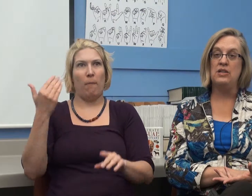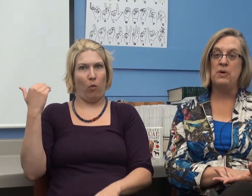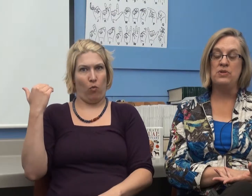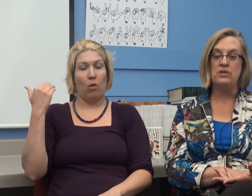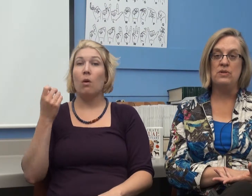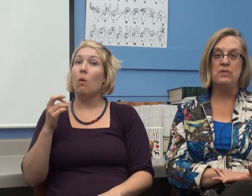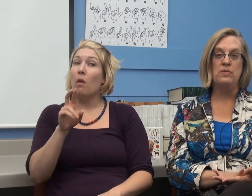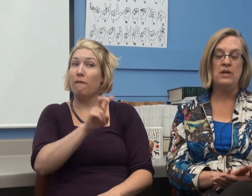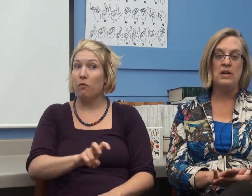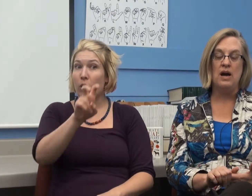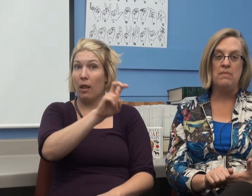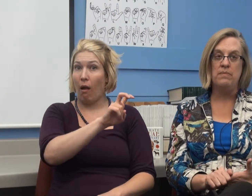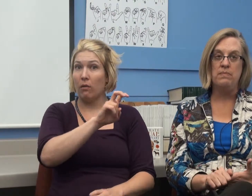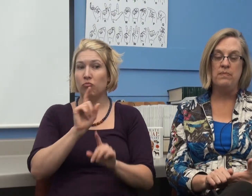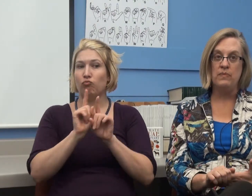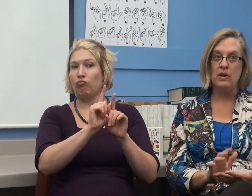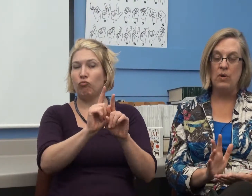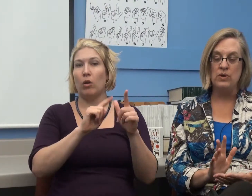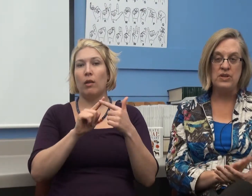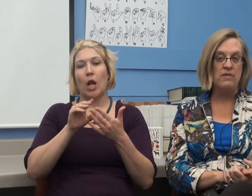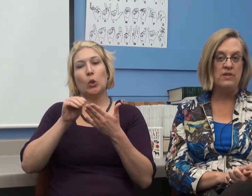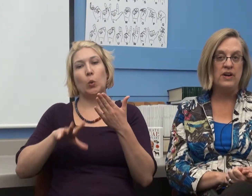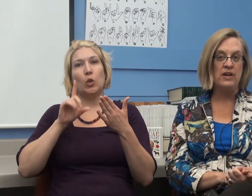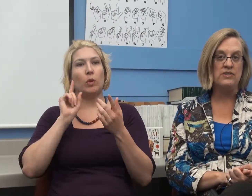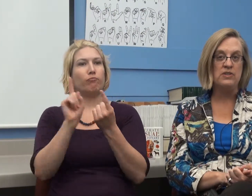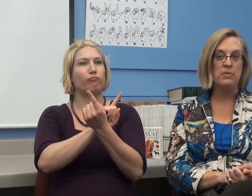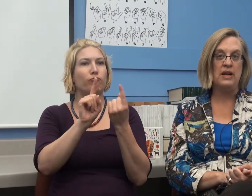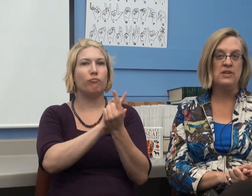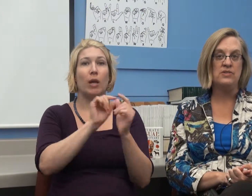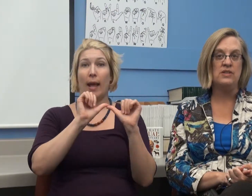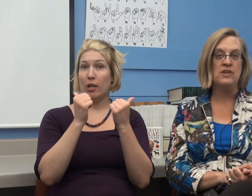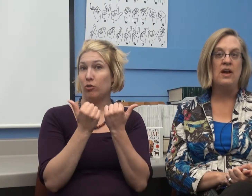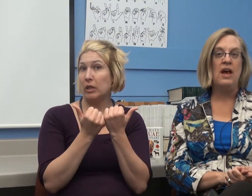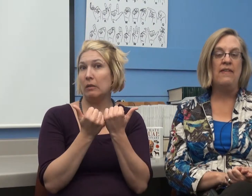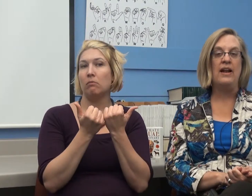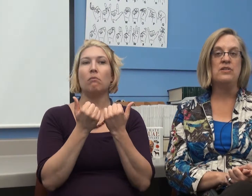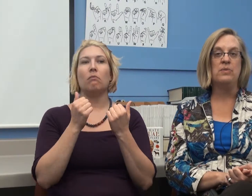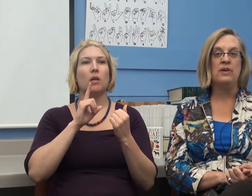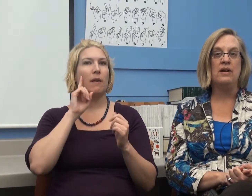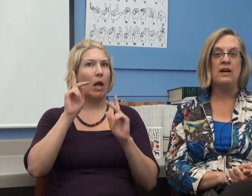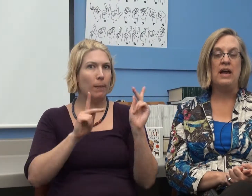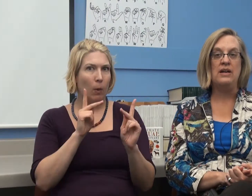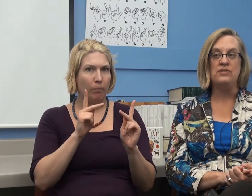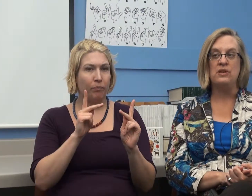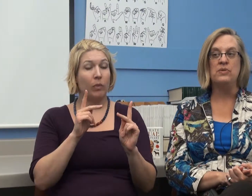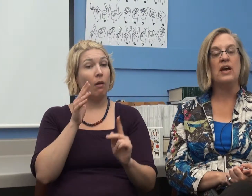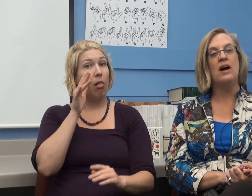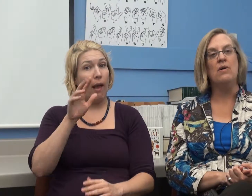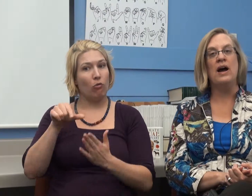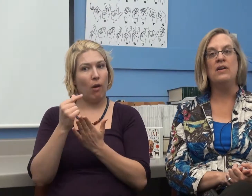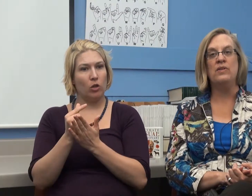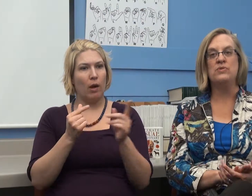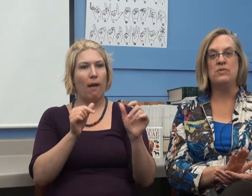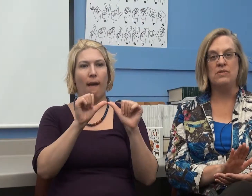get exposure to the owners of the various interpreting agencies. And that interpreter agency will say,